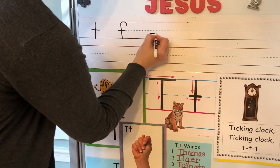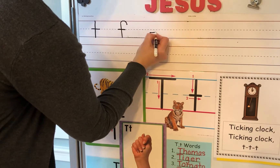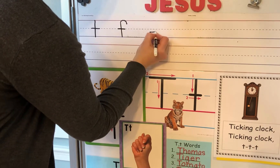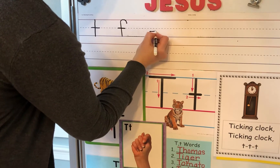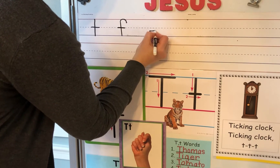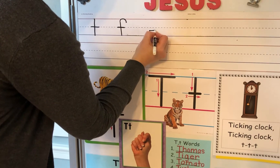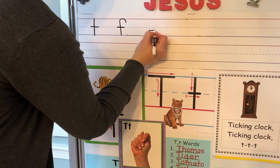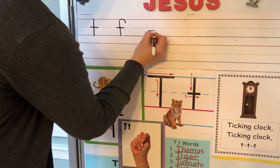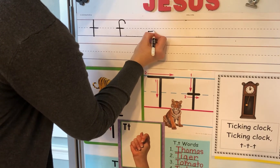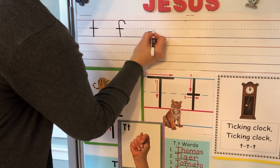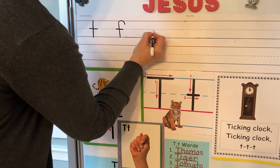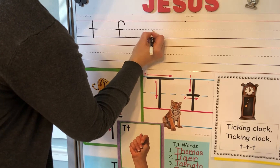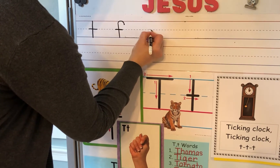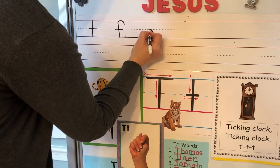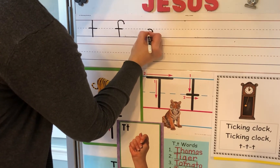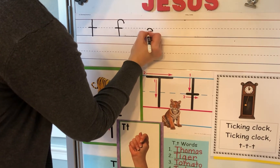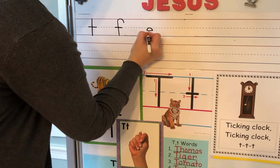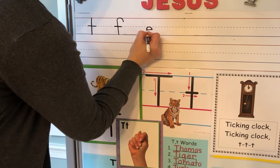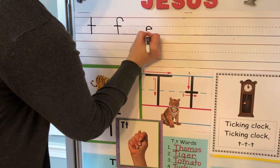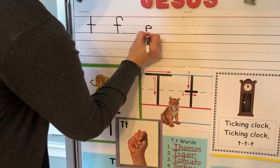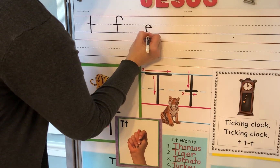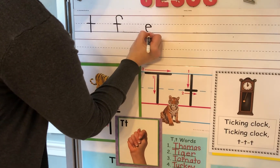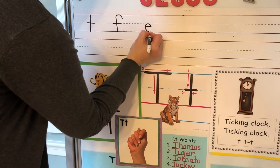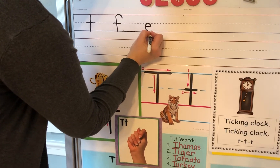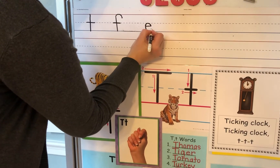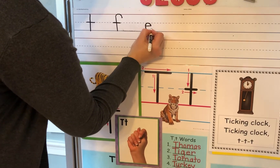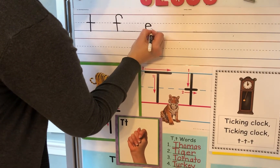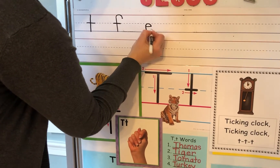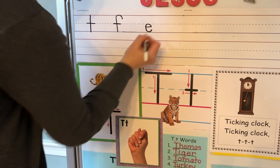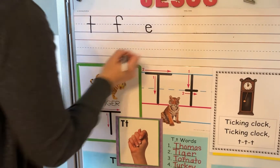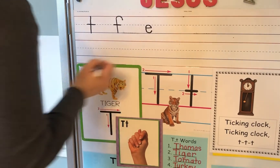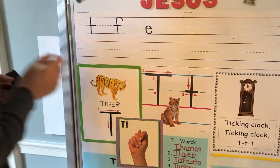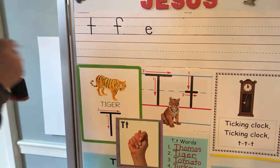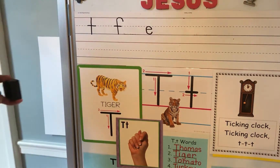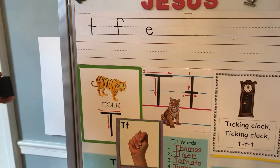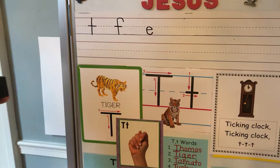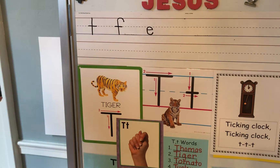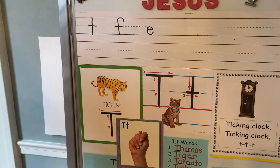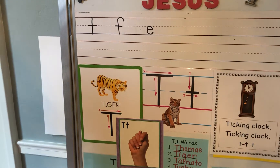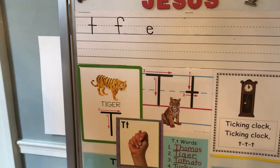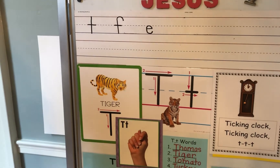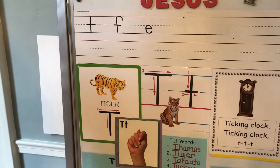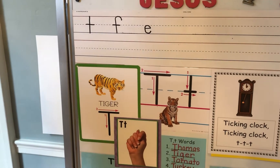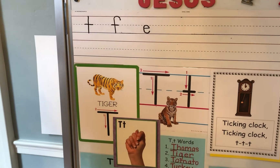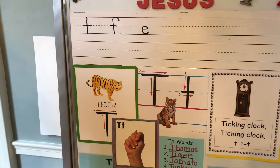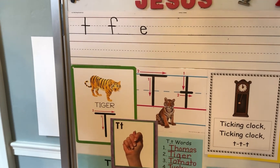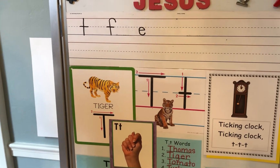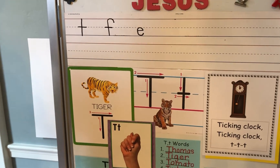across, make a corner, go around, and stop. Let's do it